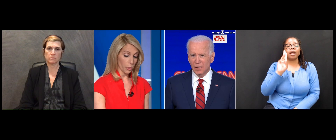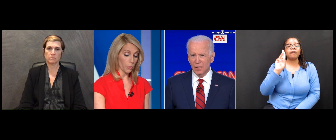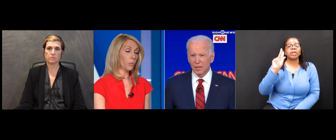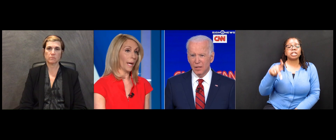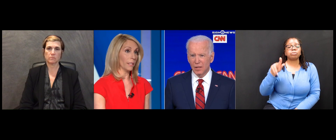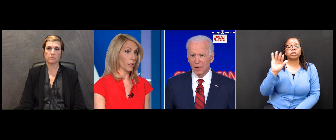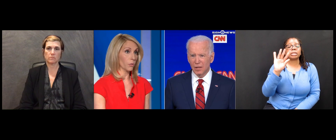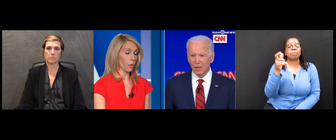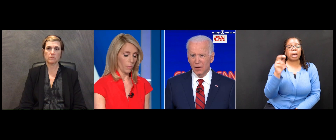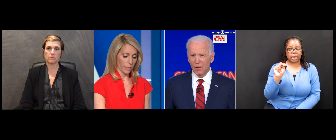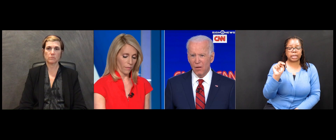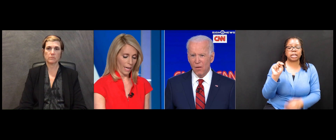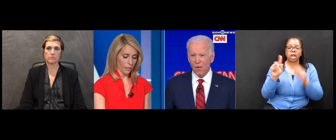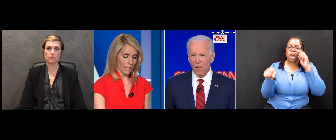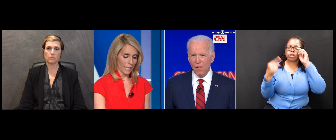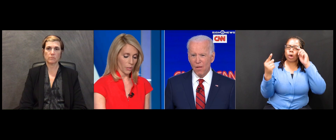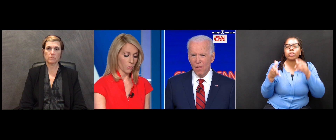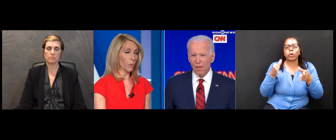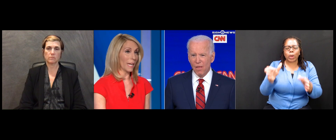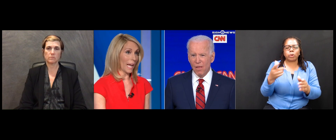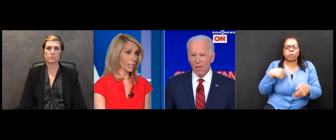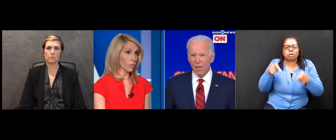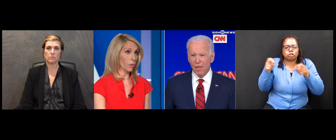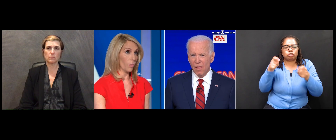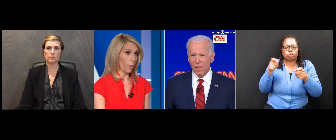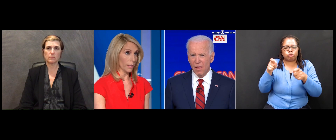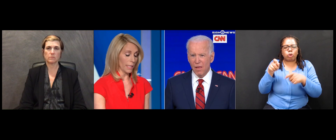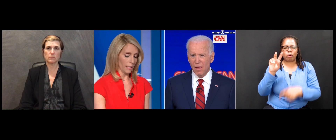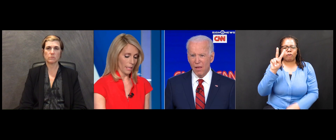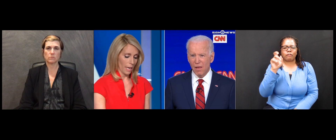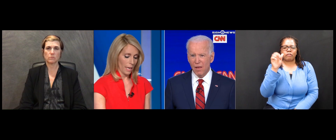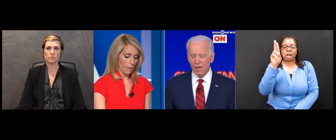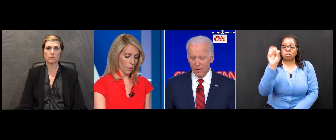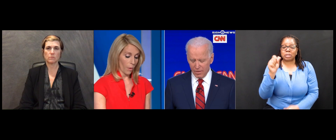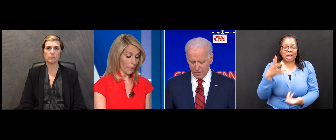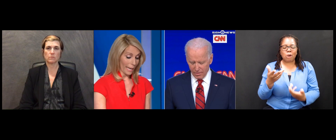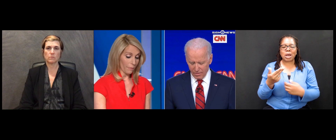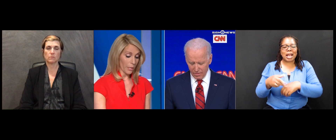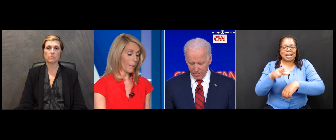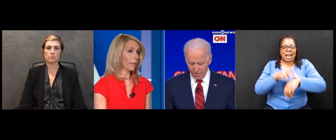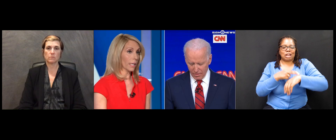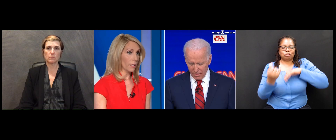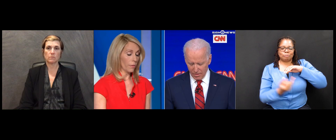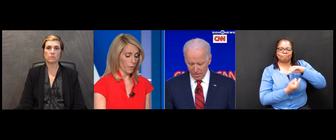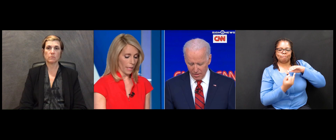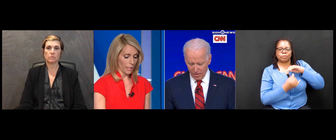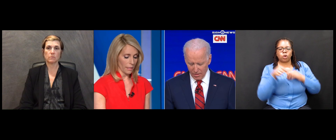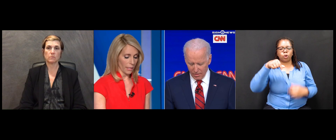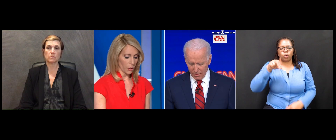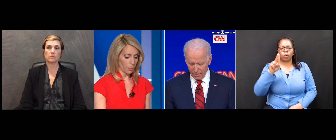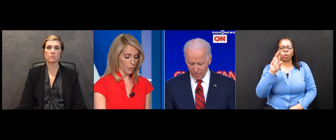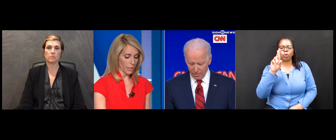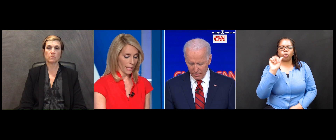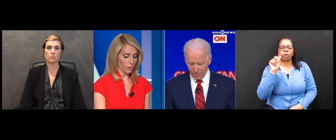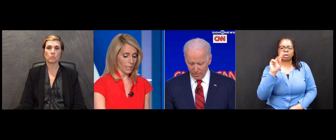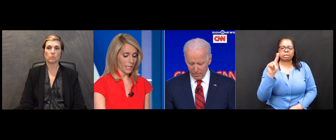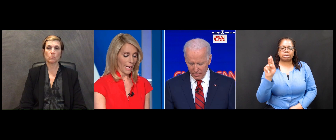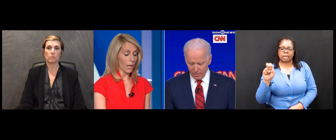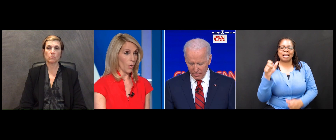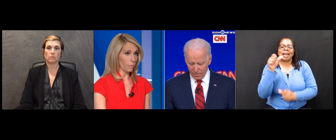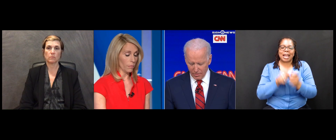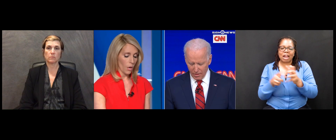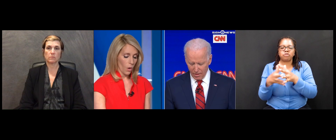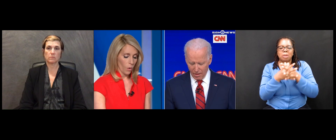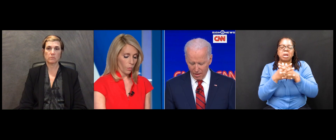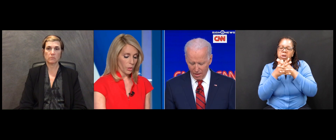only true way to control this virus is through a national quarantine, requiring every American other than essential personnel to